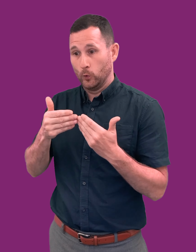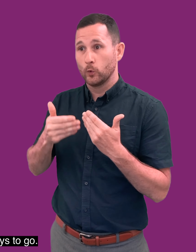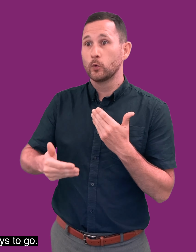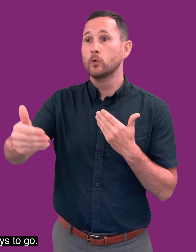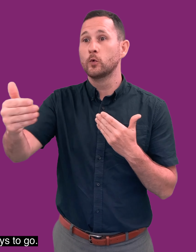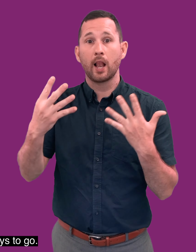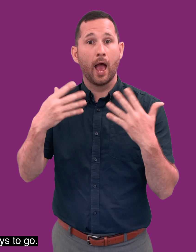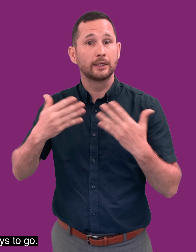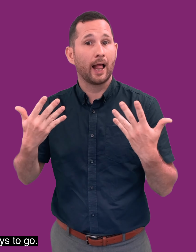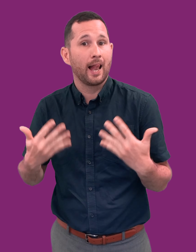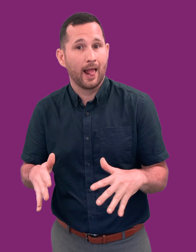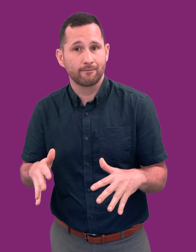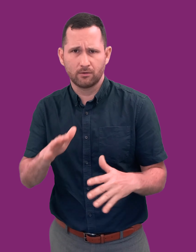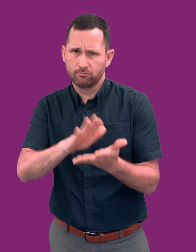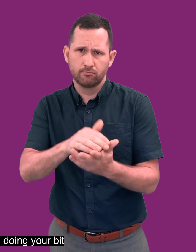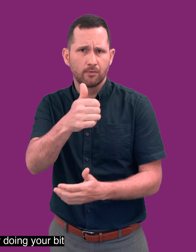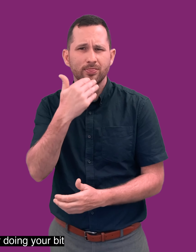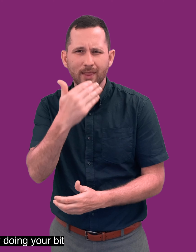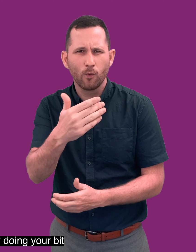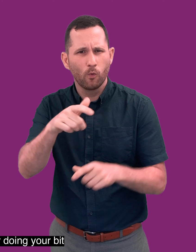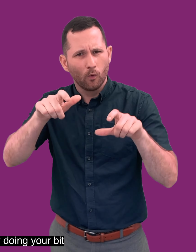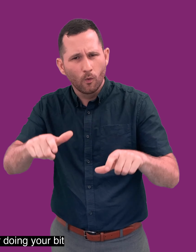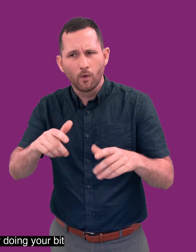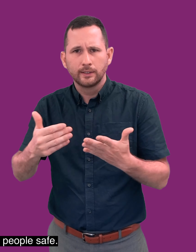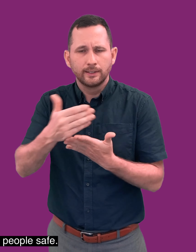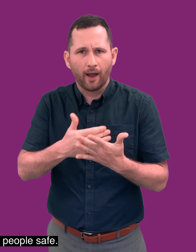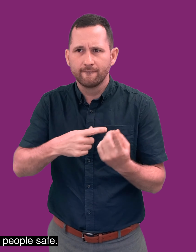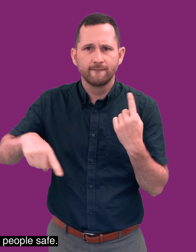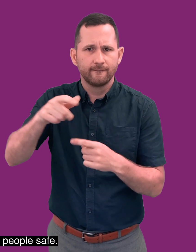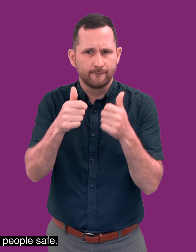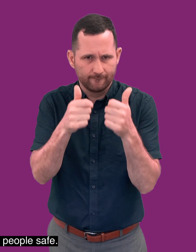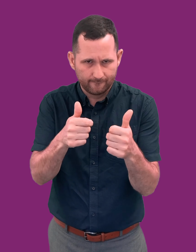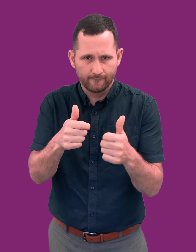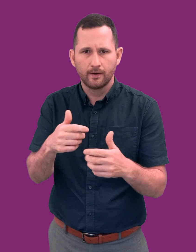9 days to go. Thank you for doing your bit in keeping people safe.